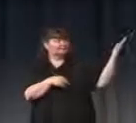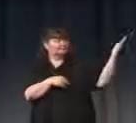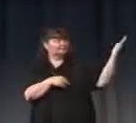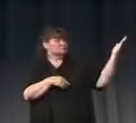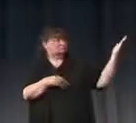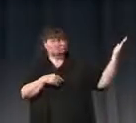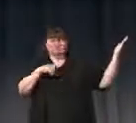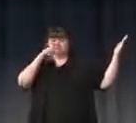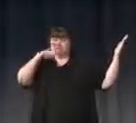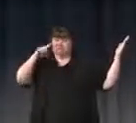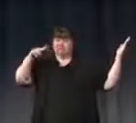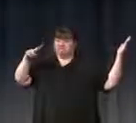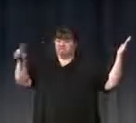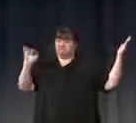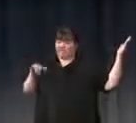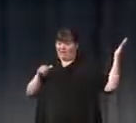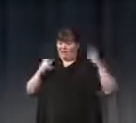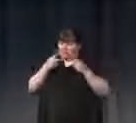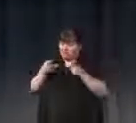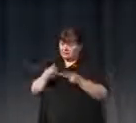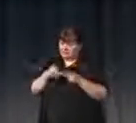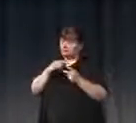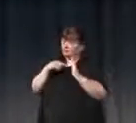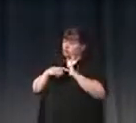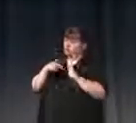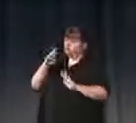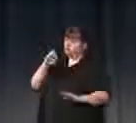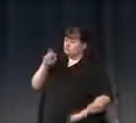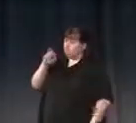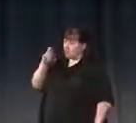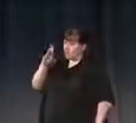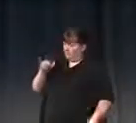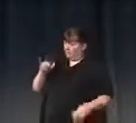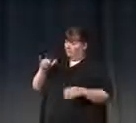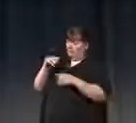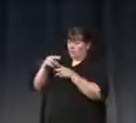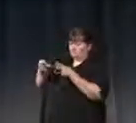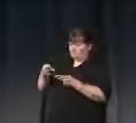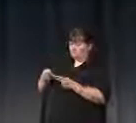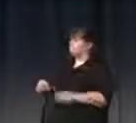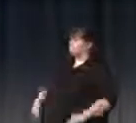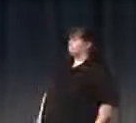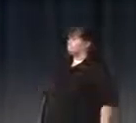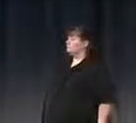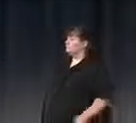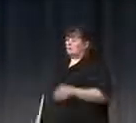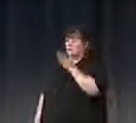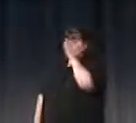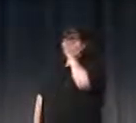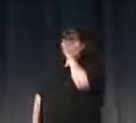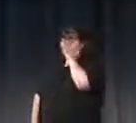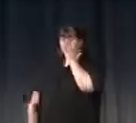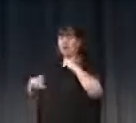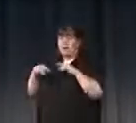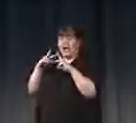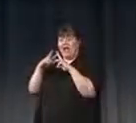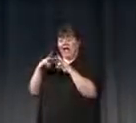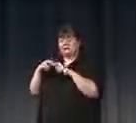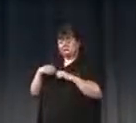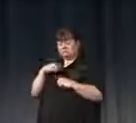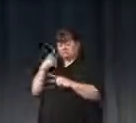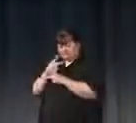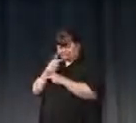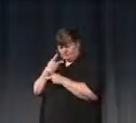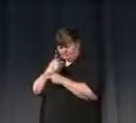impulse response for that space that summarizes the reverb in that particular place. And so to analyze this, we've looked at how